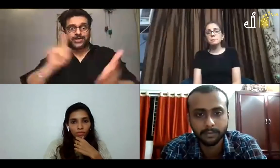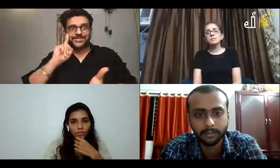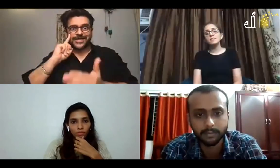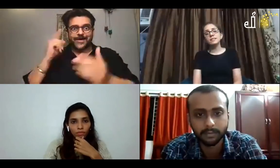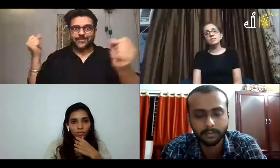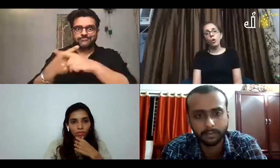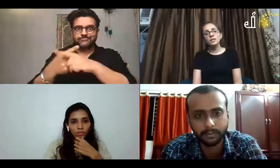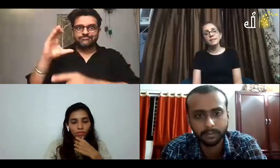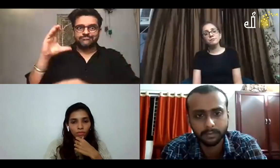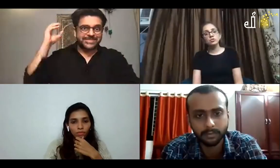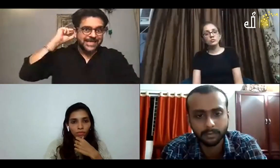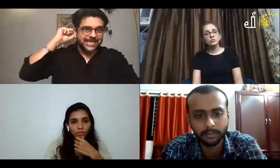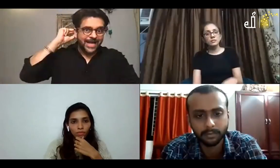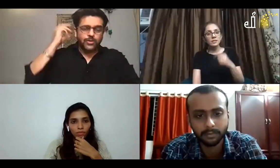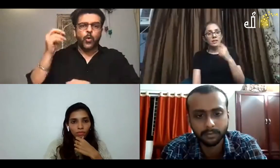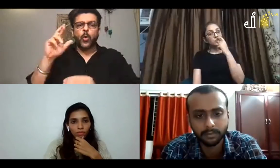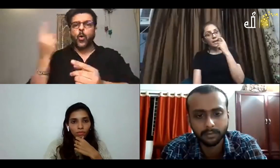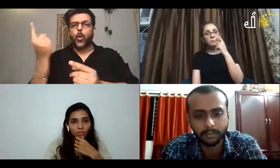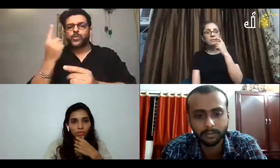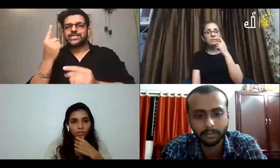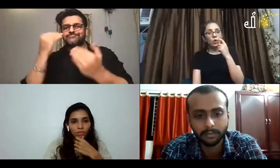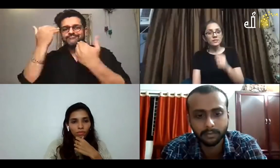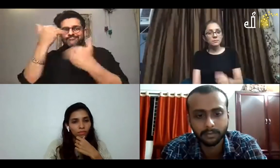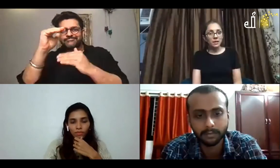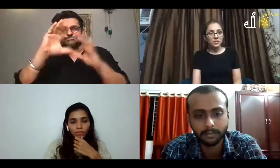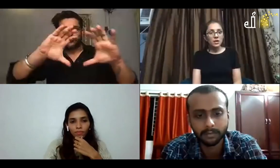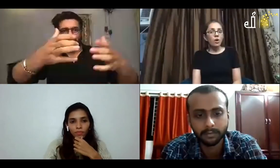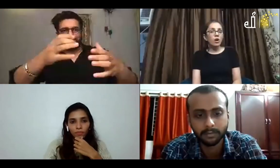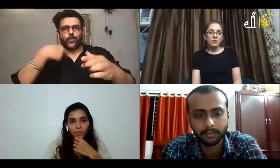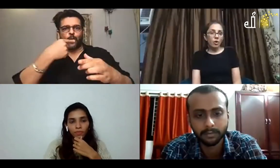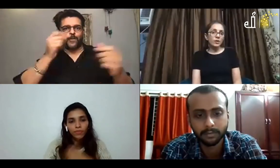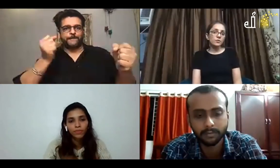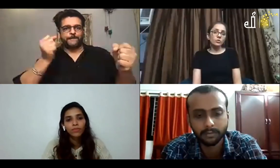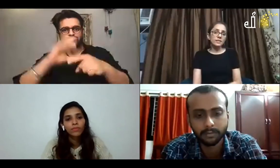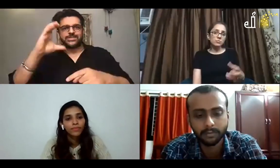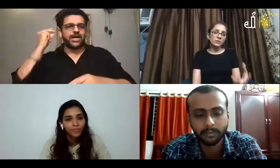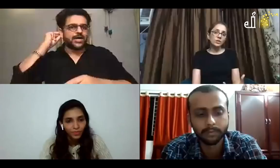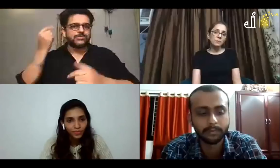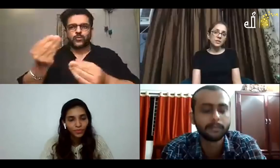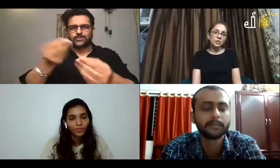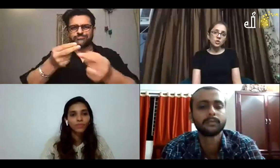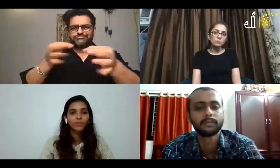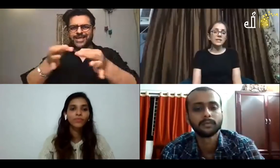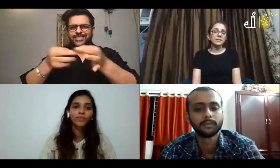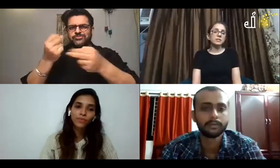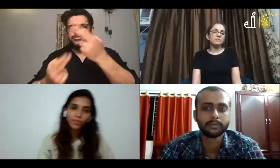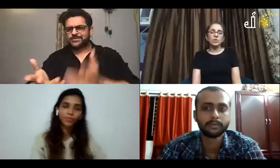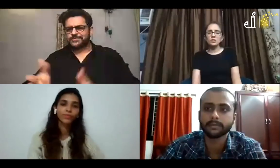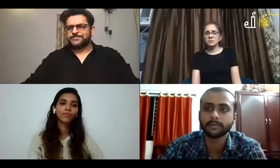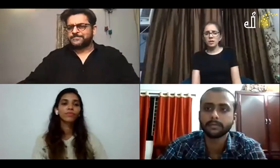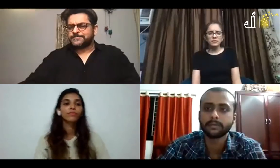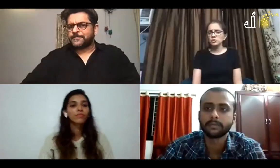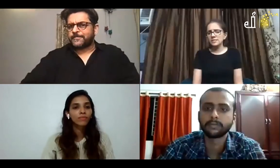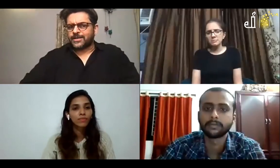Some people think that all deaf children can be given cochlear implant, or there's one only particular group that can be given